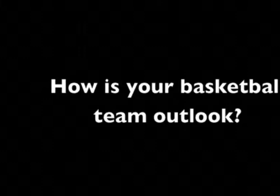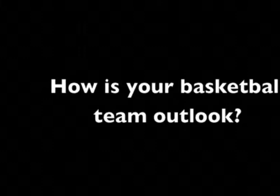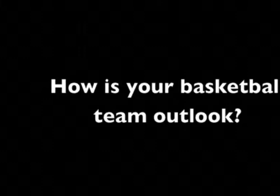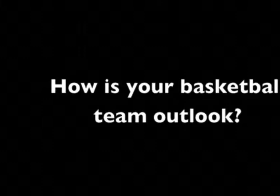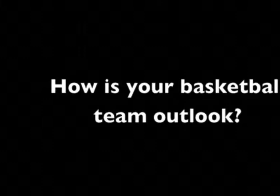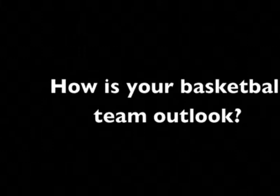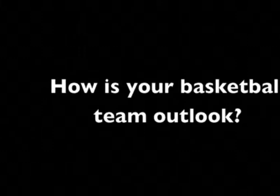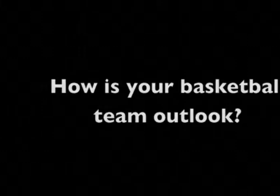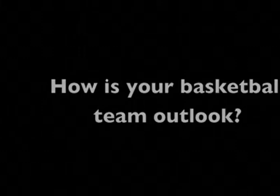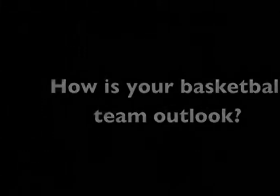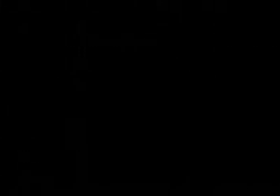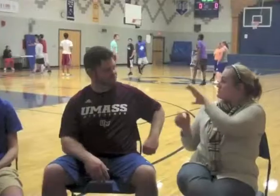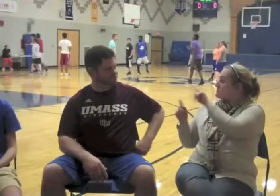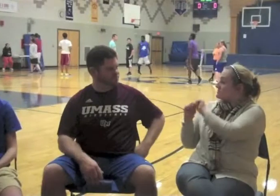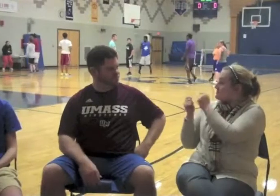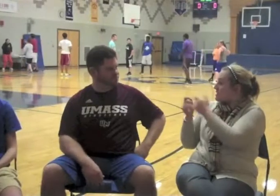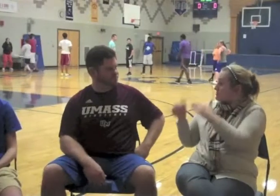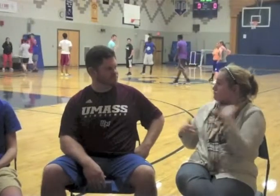So, how does the team look for the season ahead?